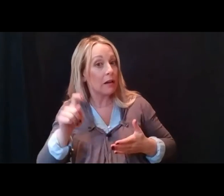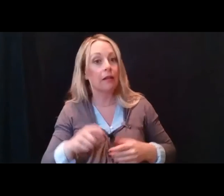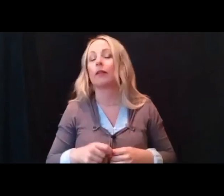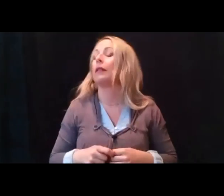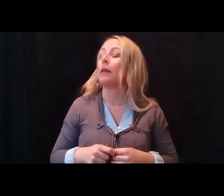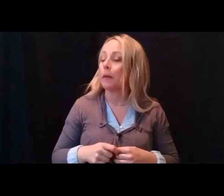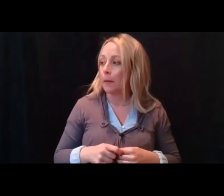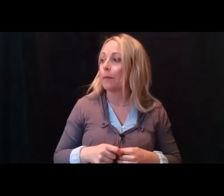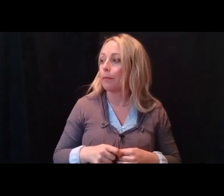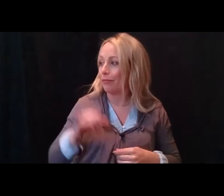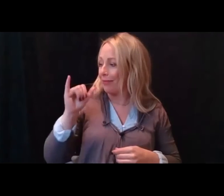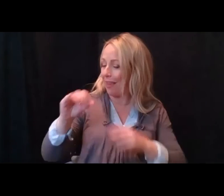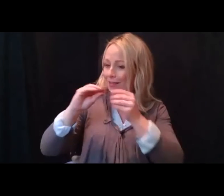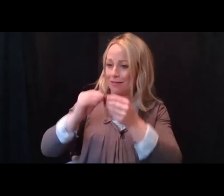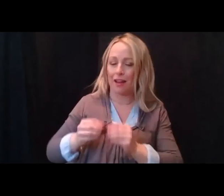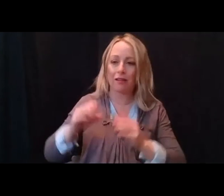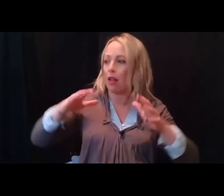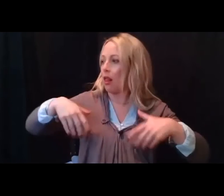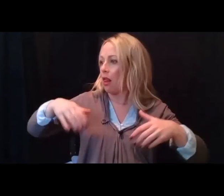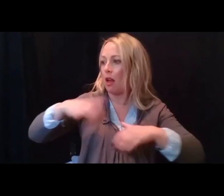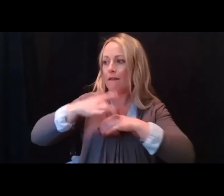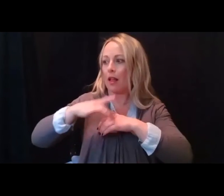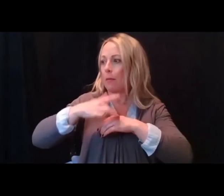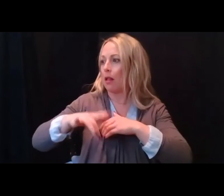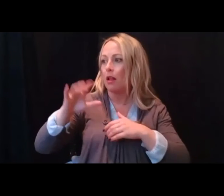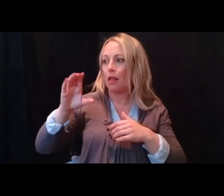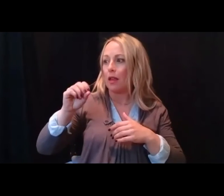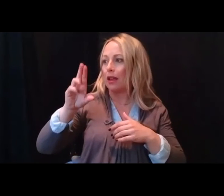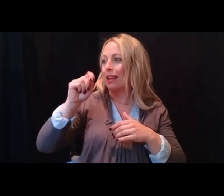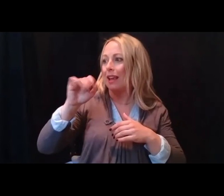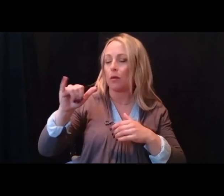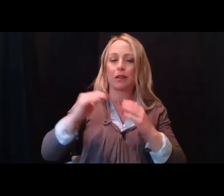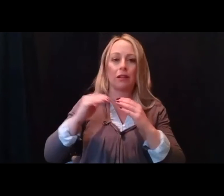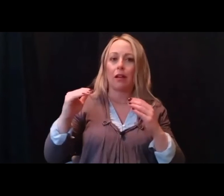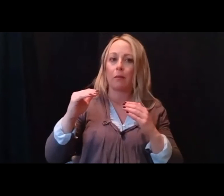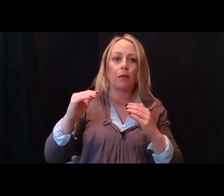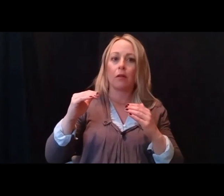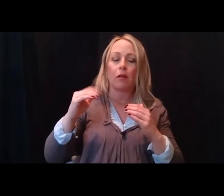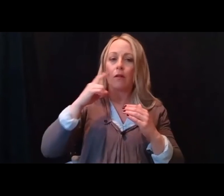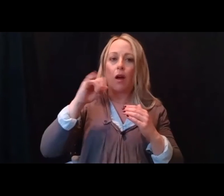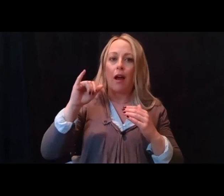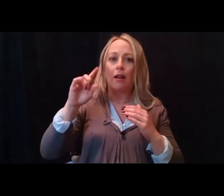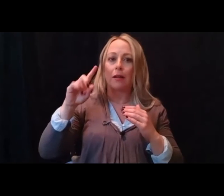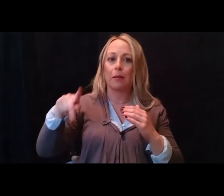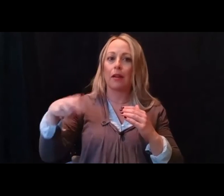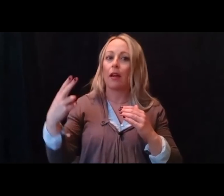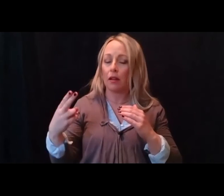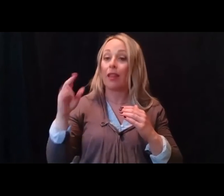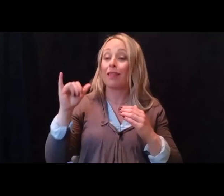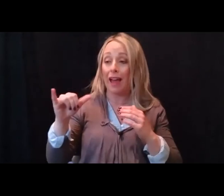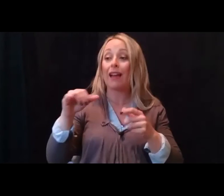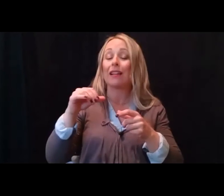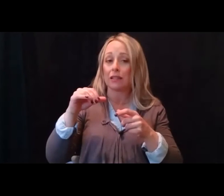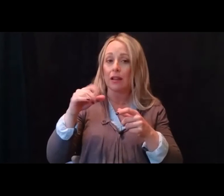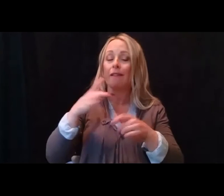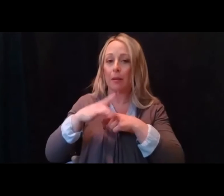So that data is not available at the county level from IDPH. It is available at the regional